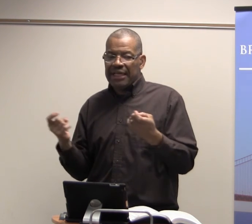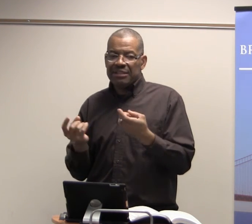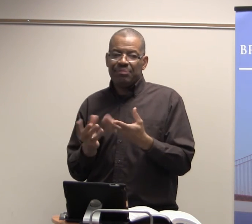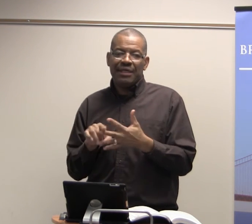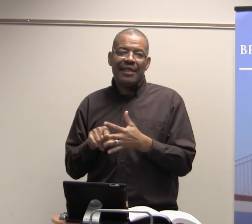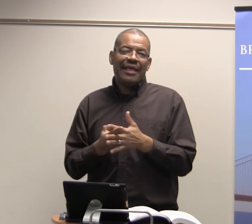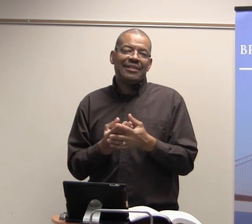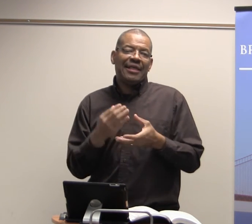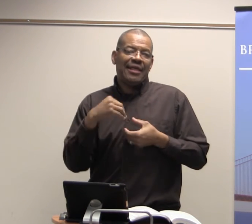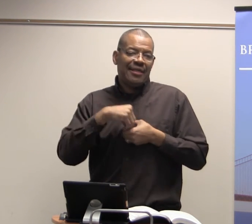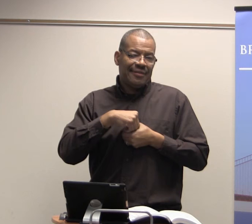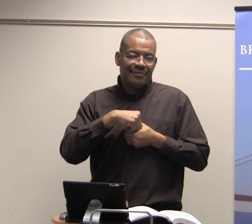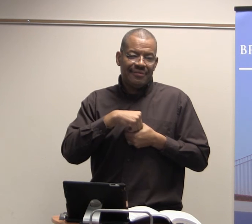sins begin in.